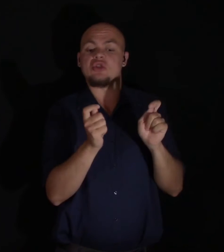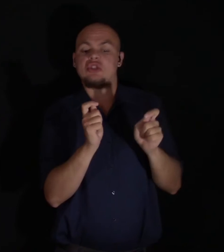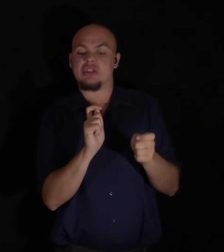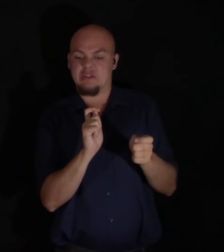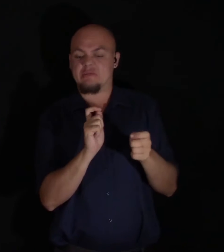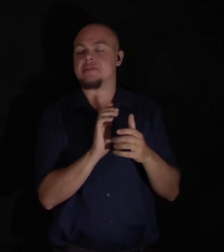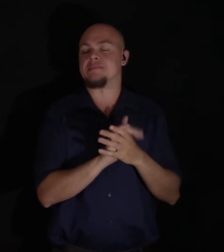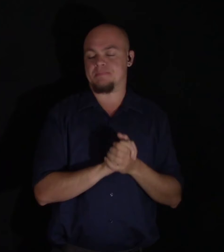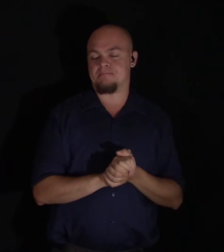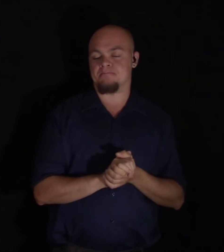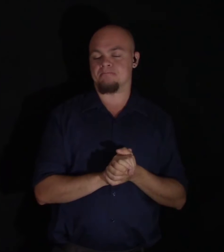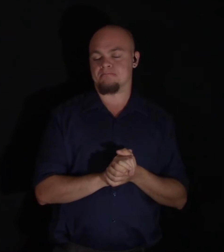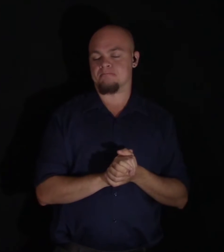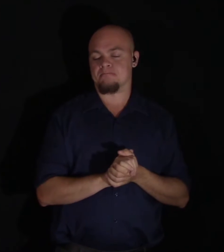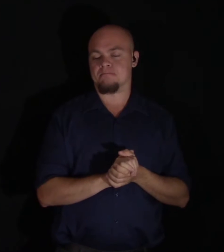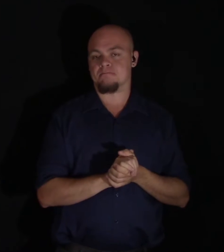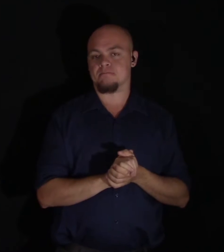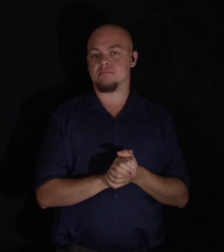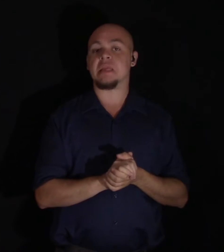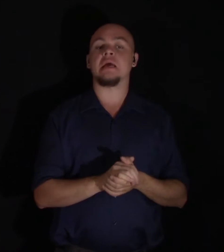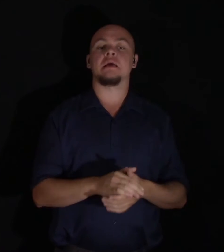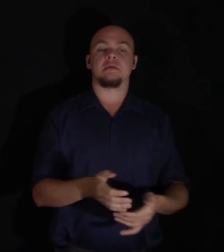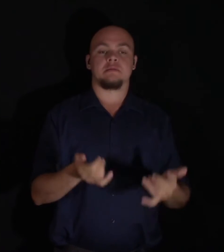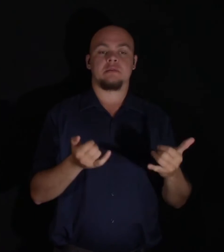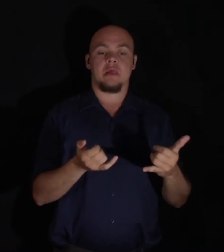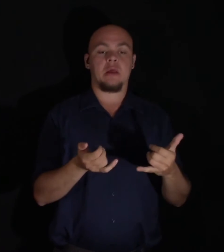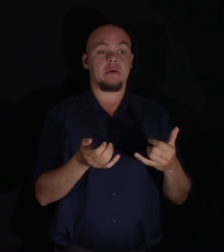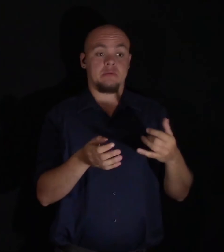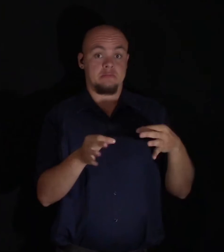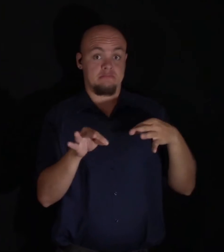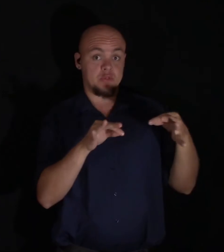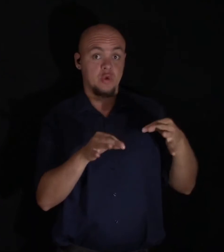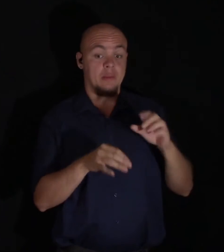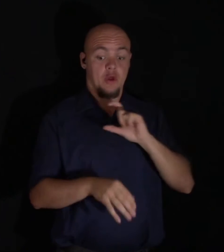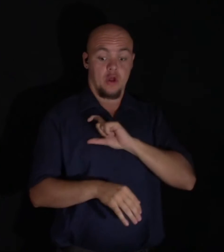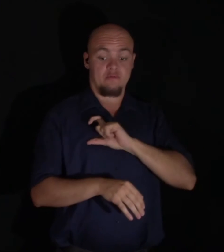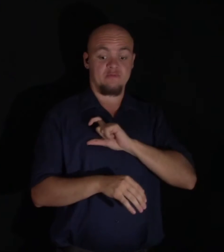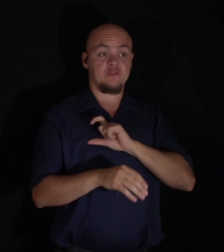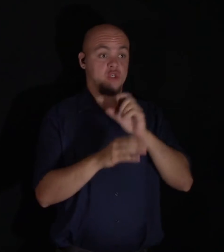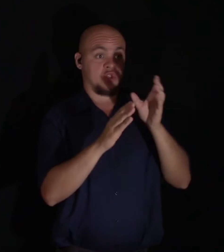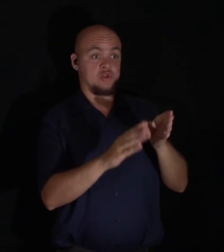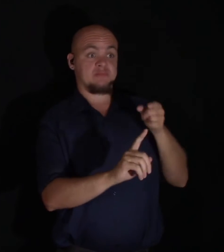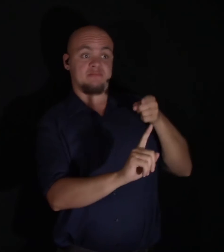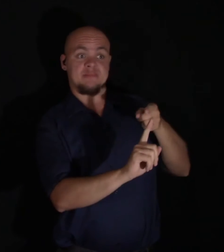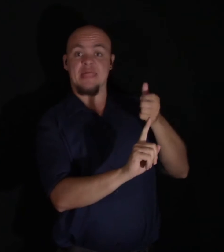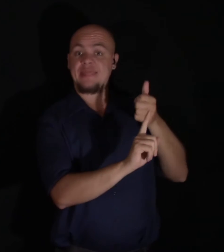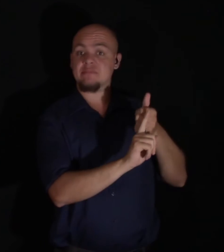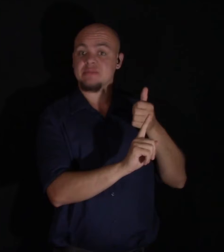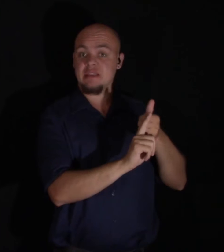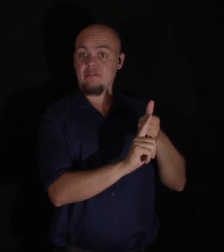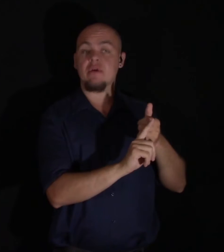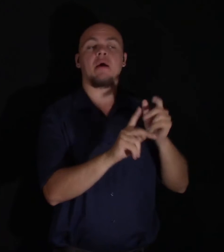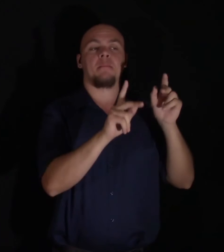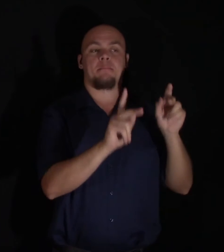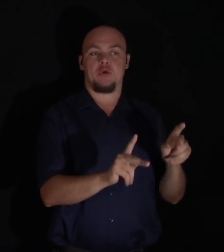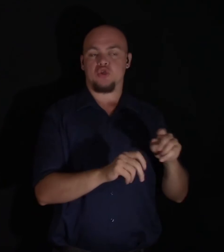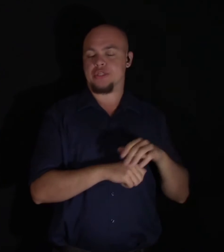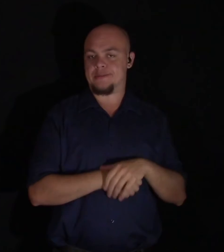hearing. And I'd like to talk about officers as people. One of the things that I've had the